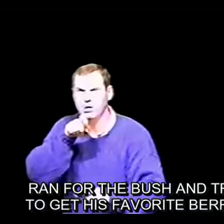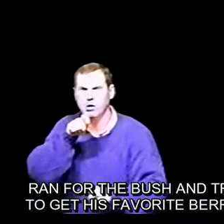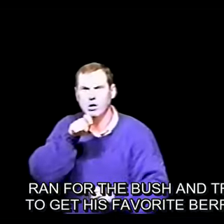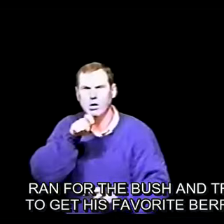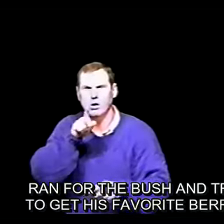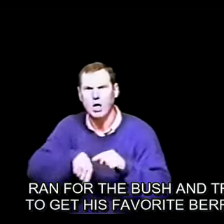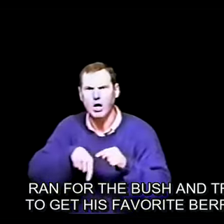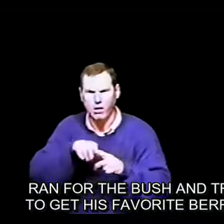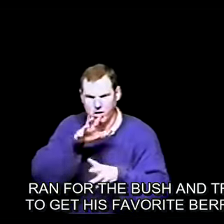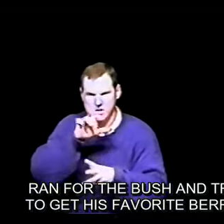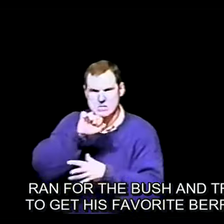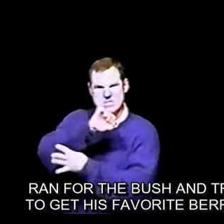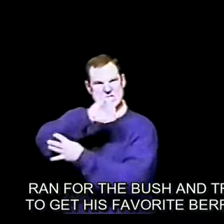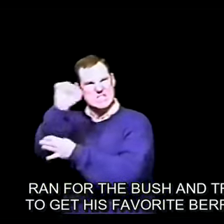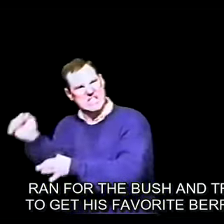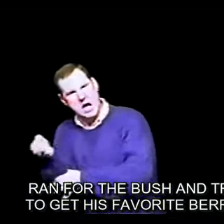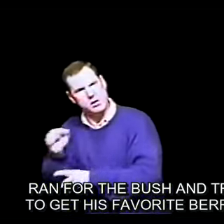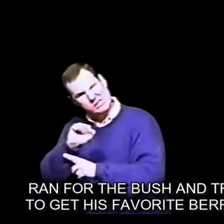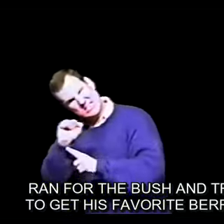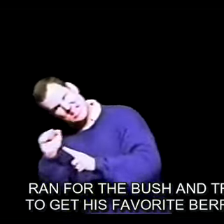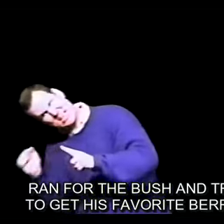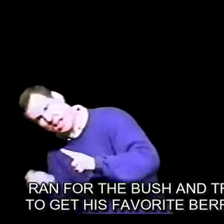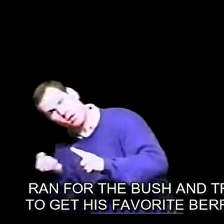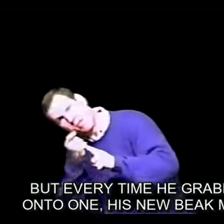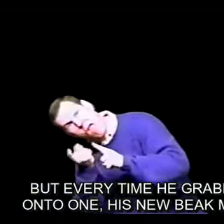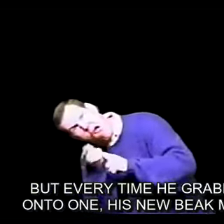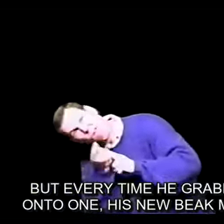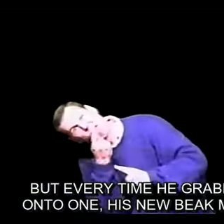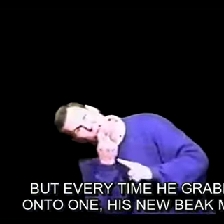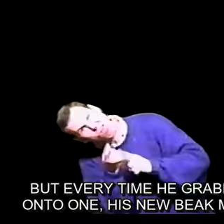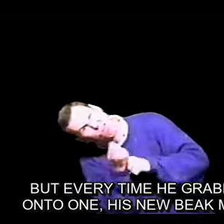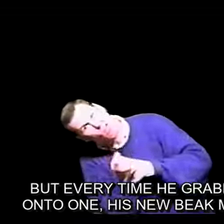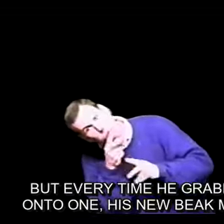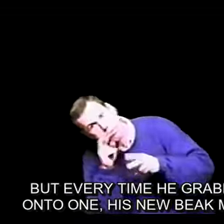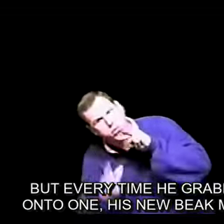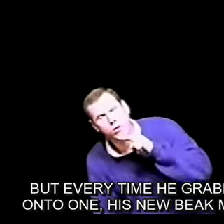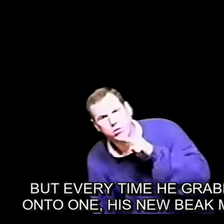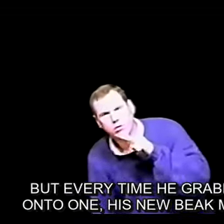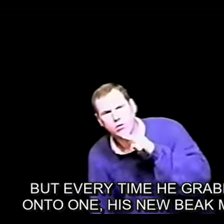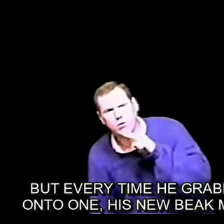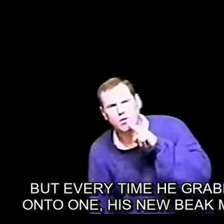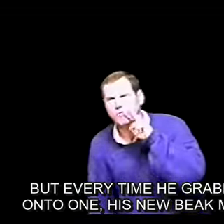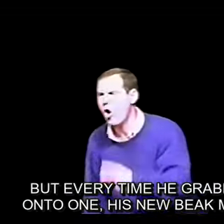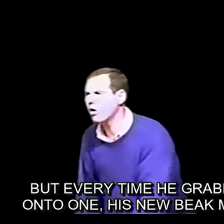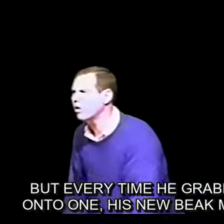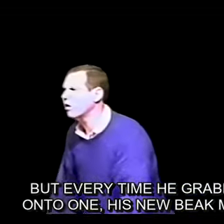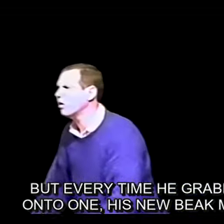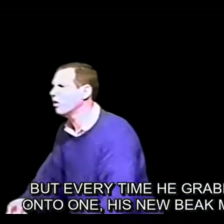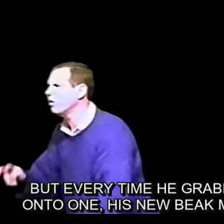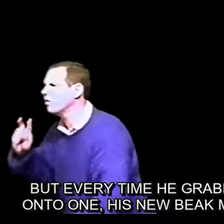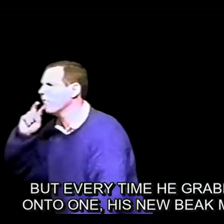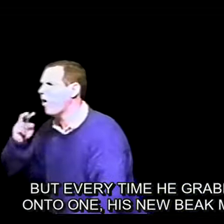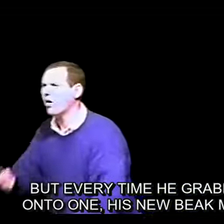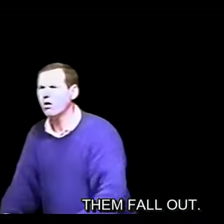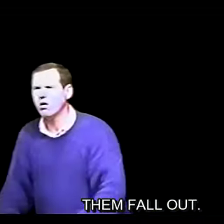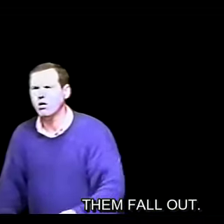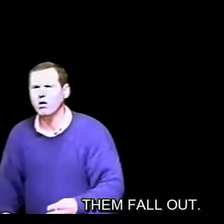his favorite berries, but every time he grabbed onto one, his new beak made them fall out. He